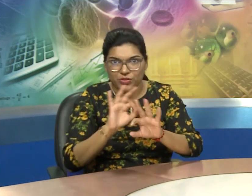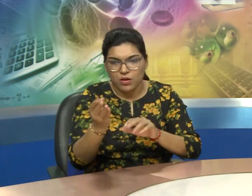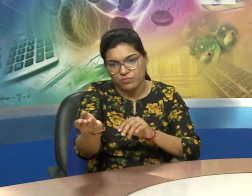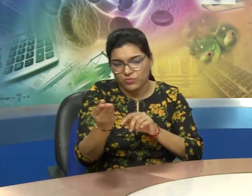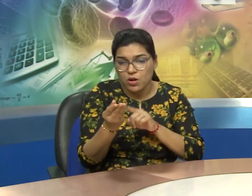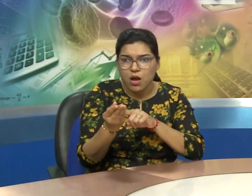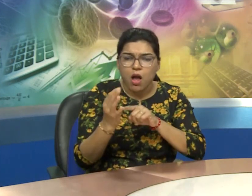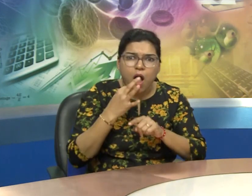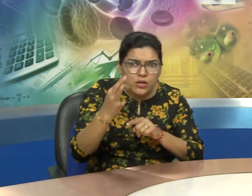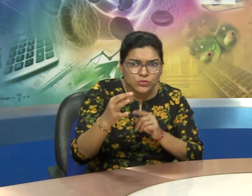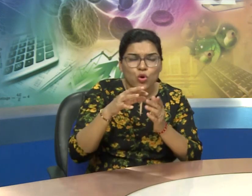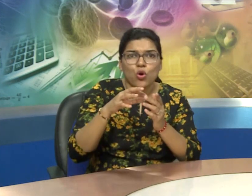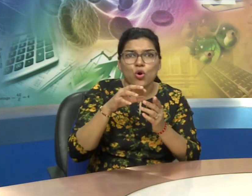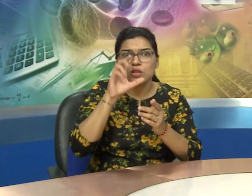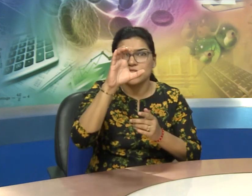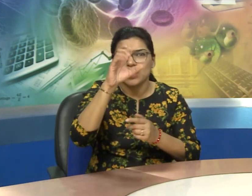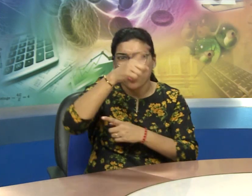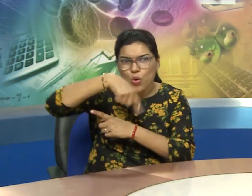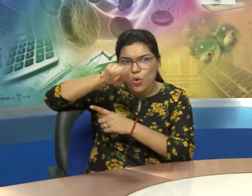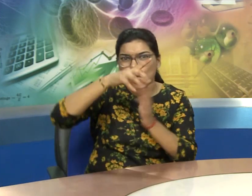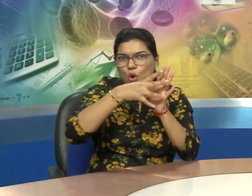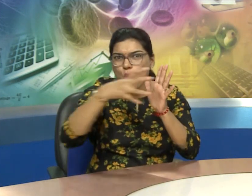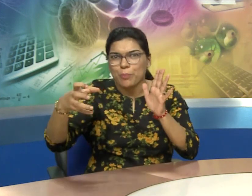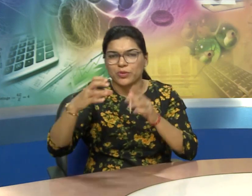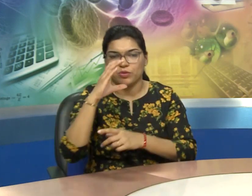say the copyrights, or deposit